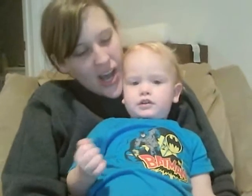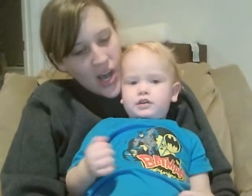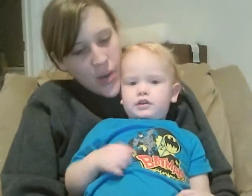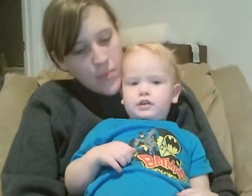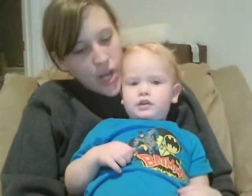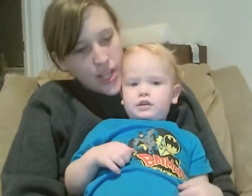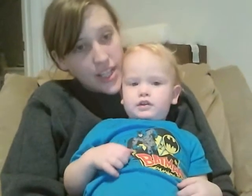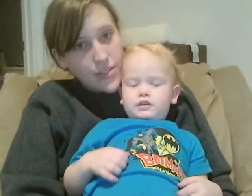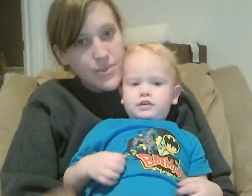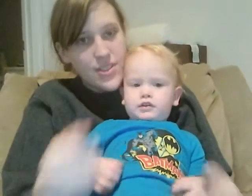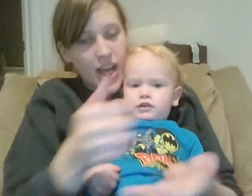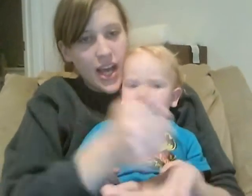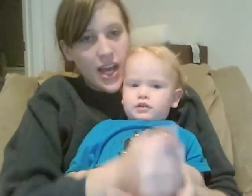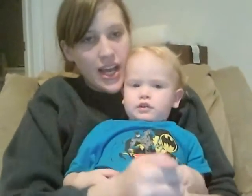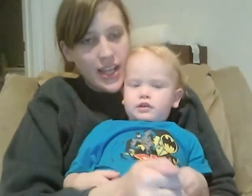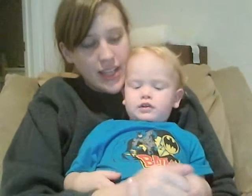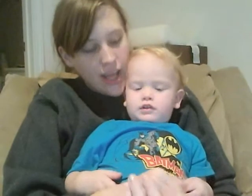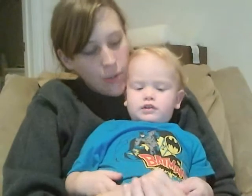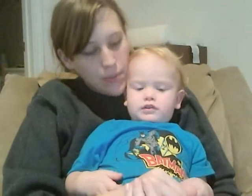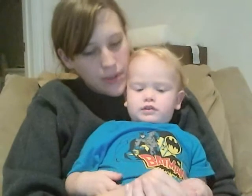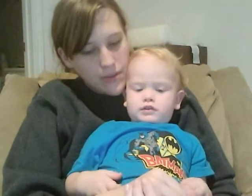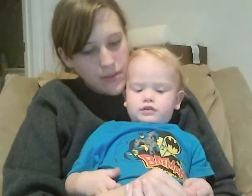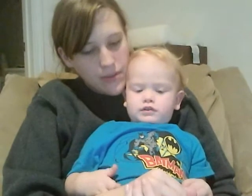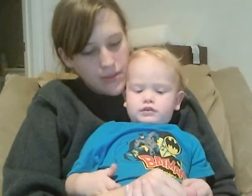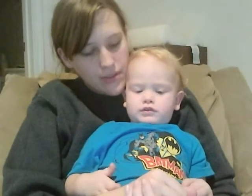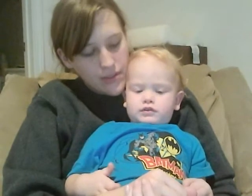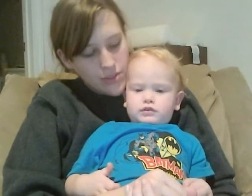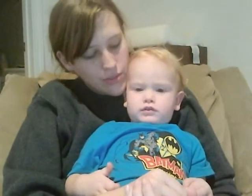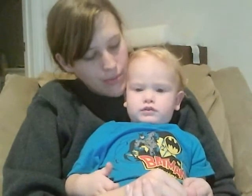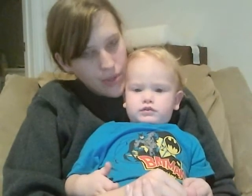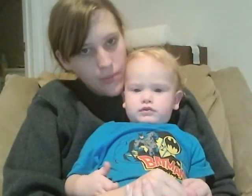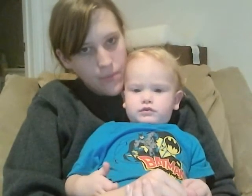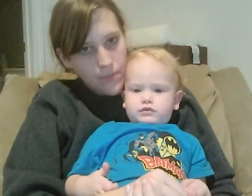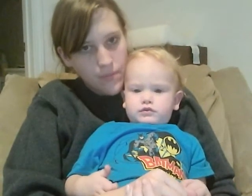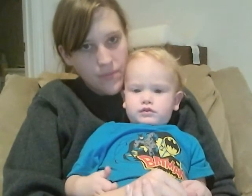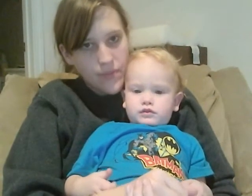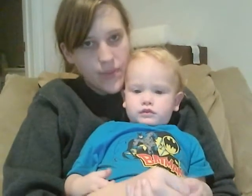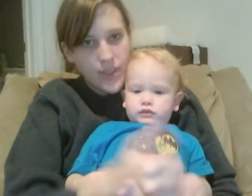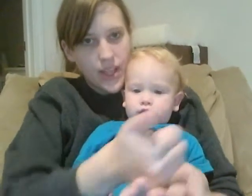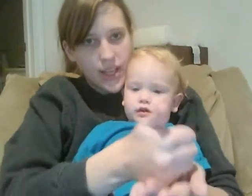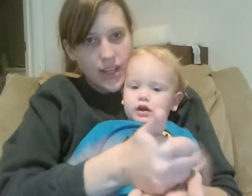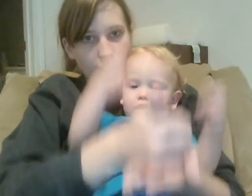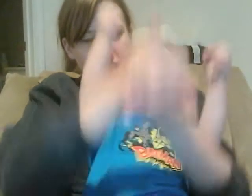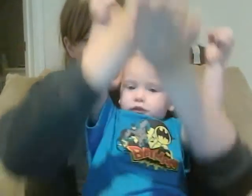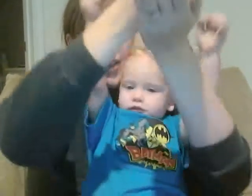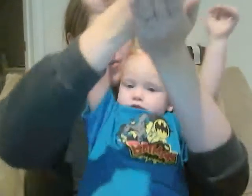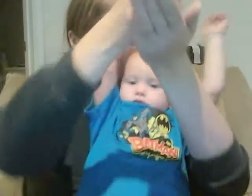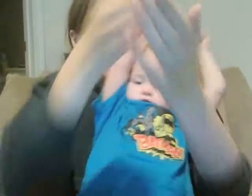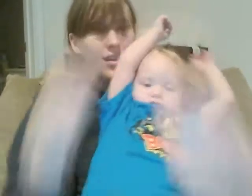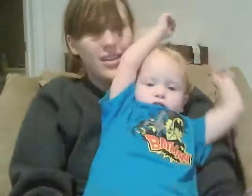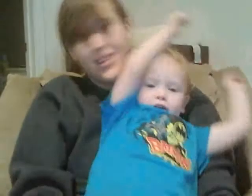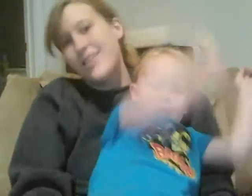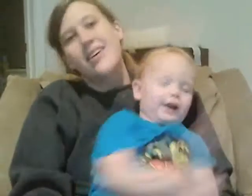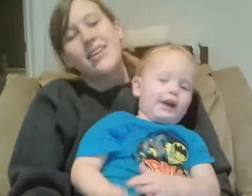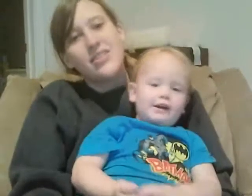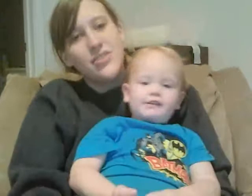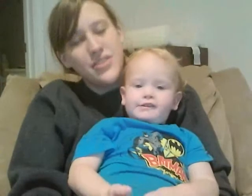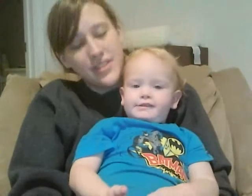Um, can you sign help? Do you remember? Help. Do it